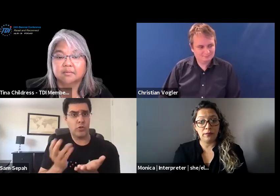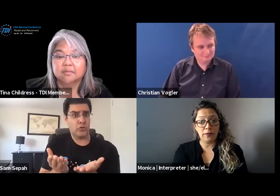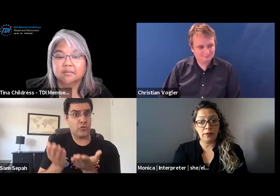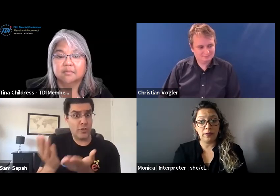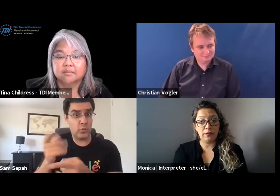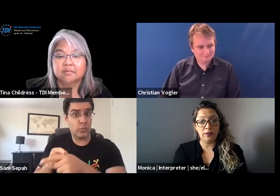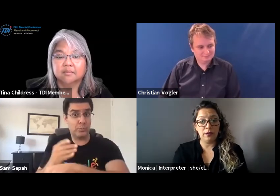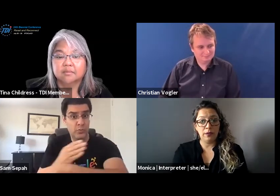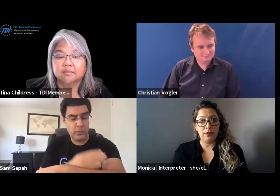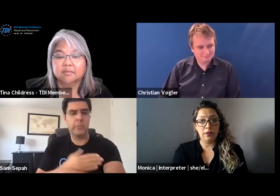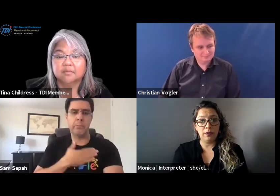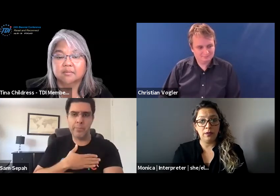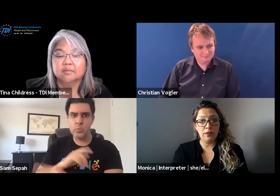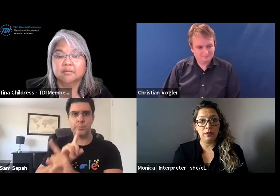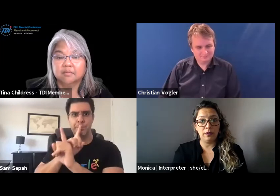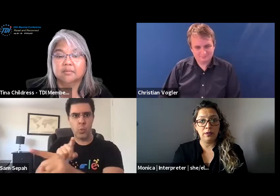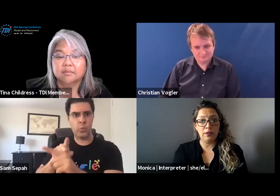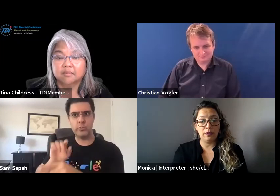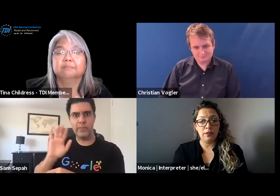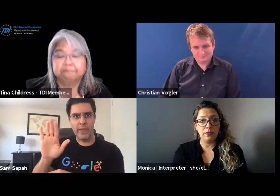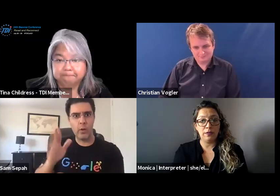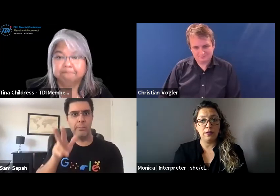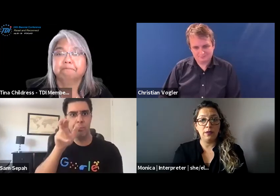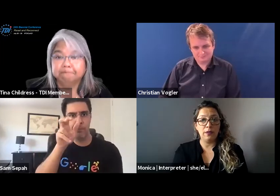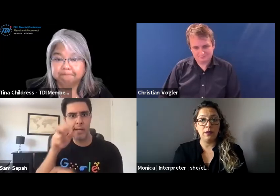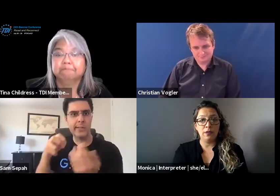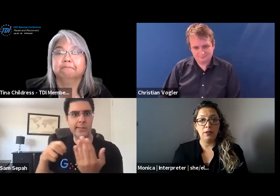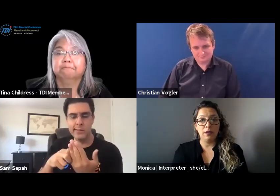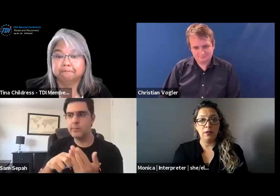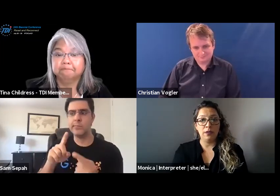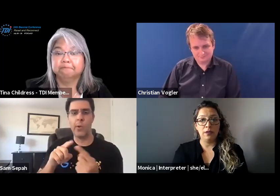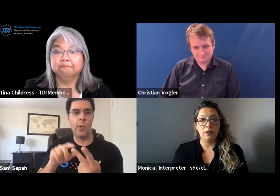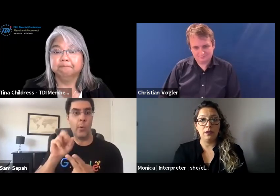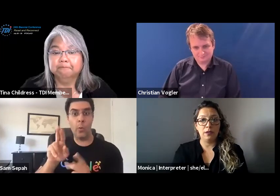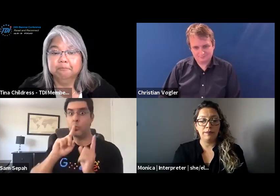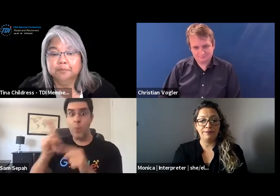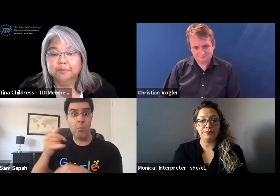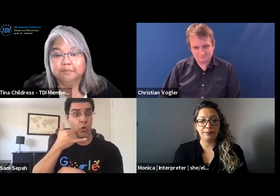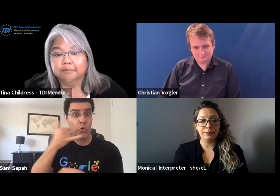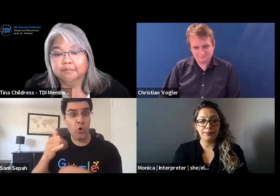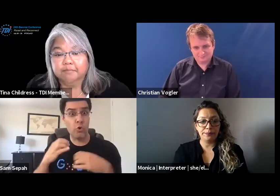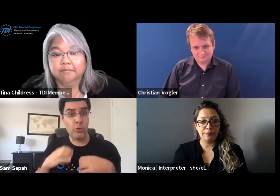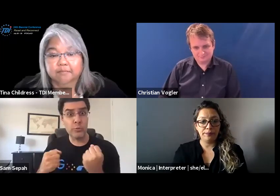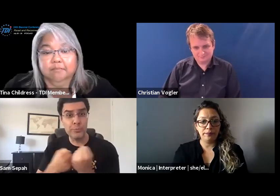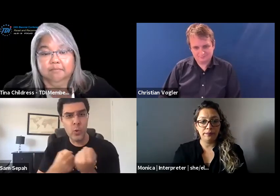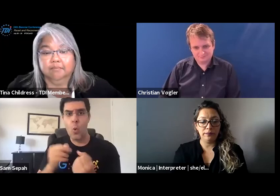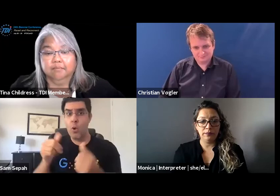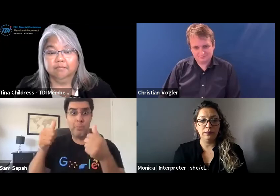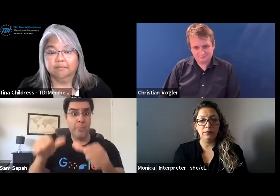company that you've noticed or have a suggestion for improvements to make through a bug ticket, or to report a call